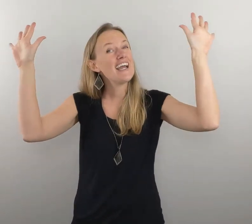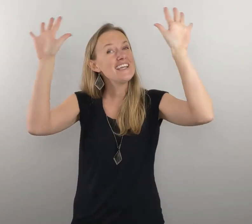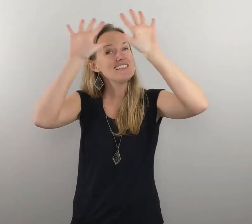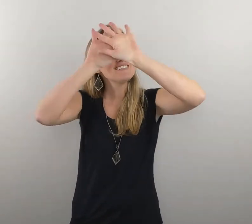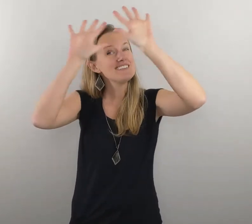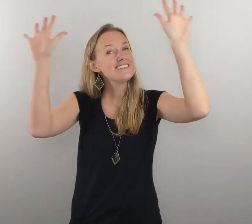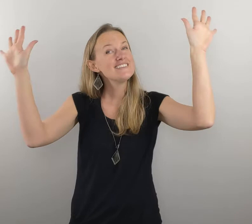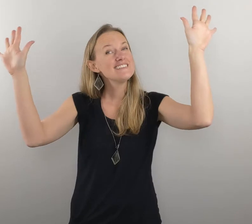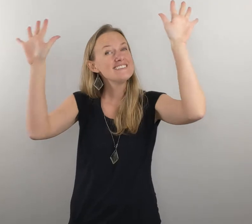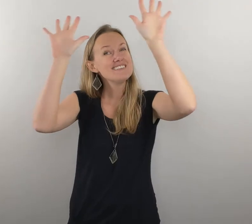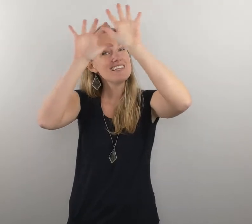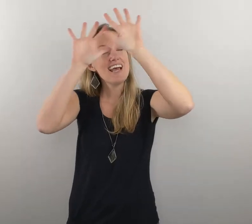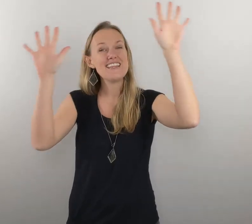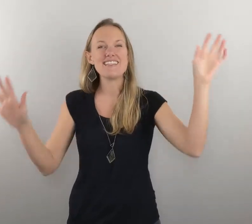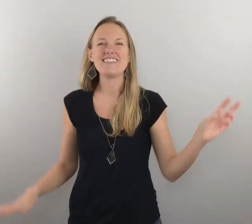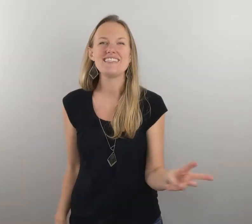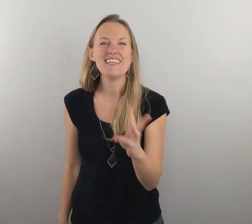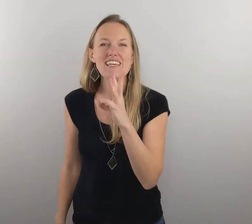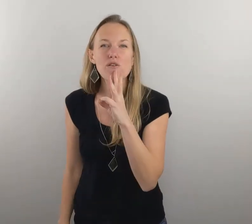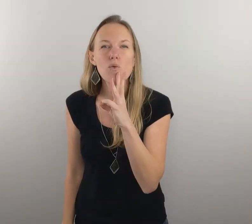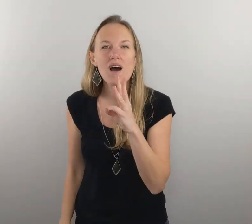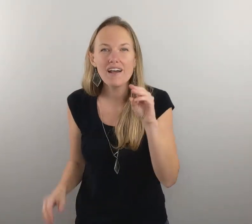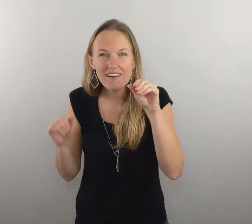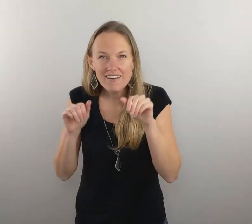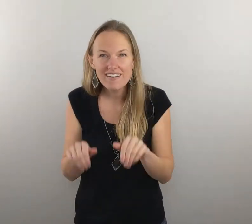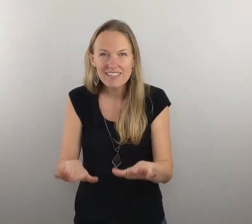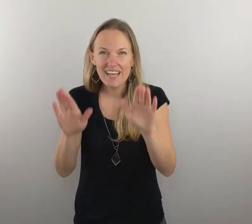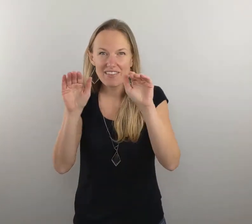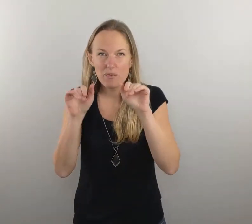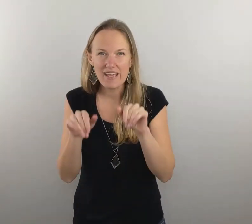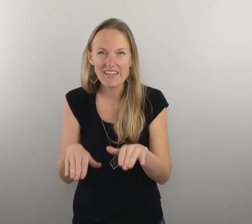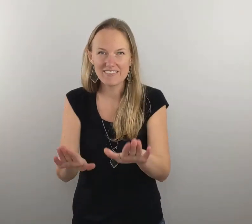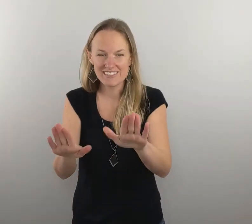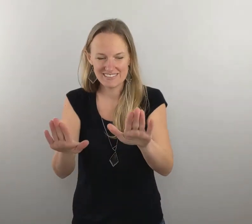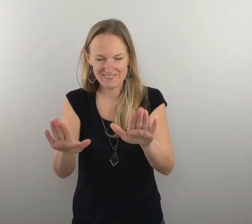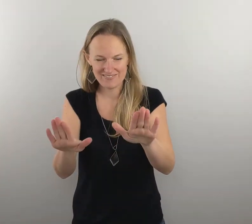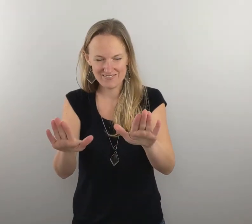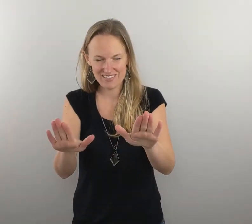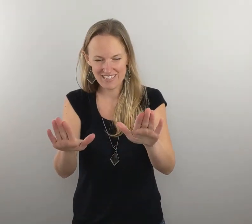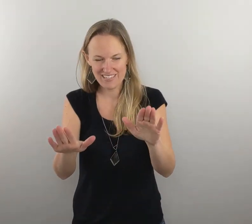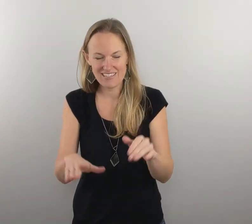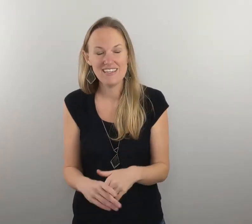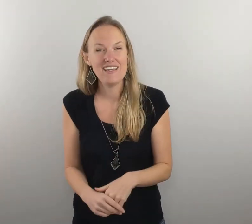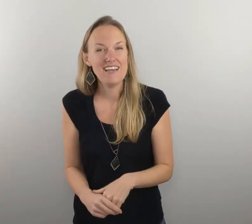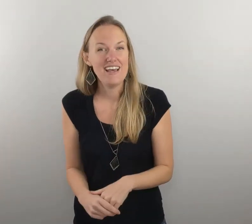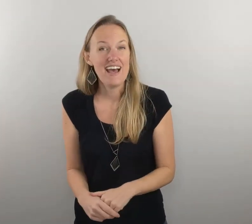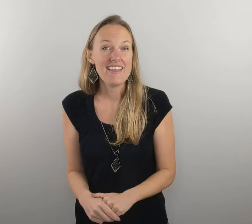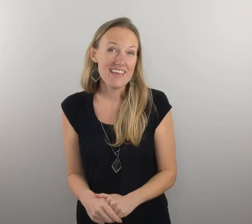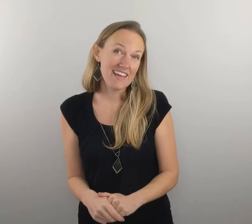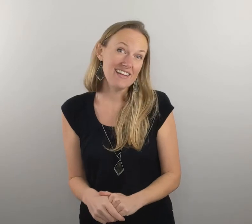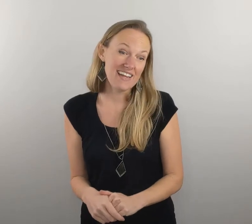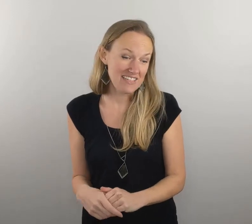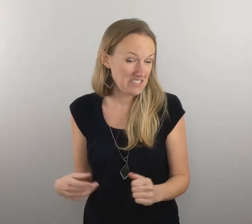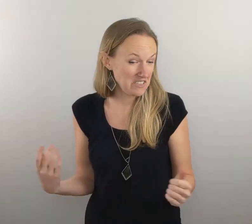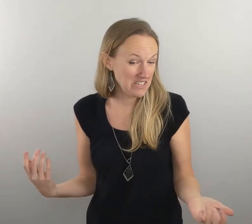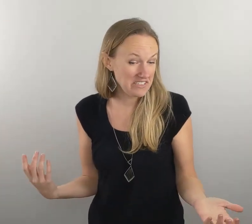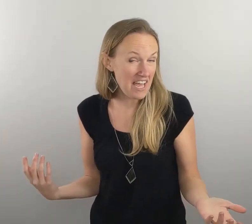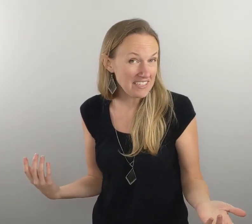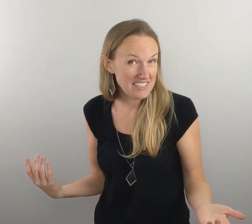sky, and then sea, water, and the waves. Okay. And then it's the exact same